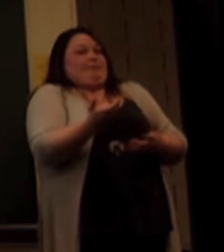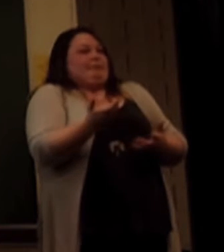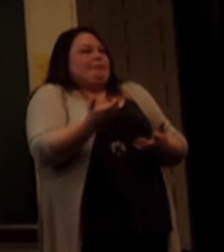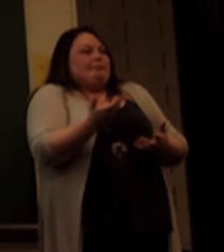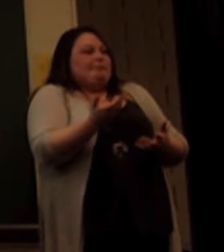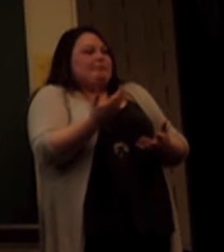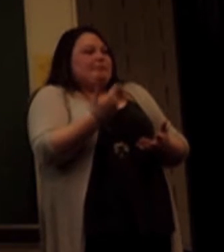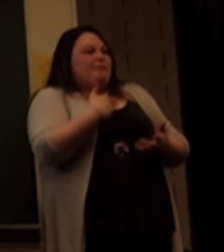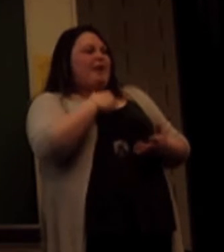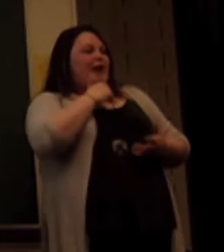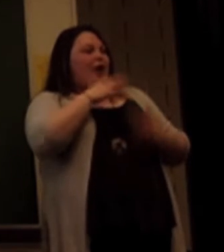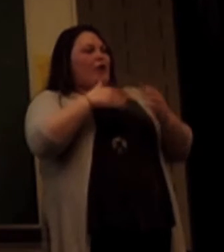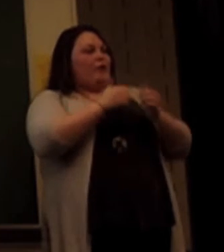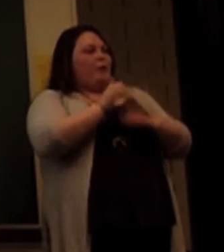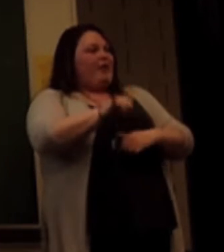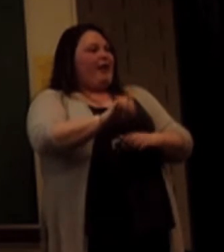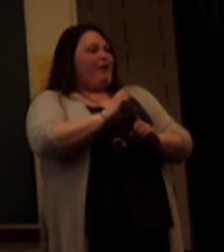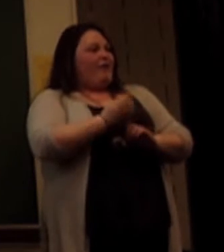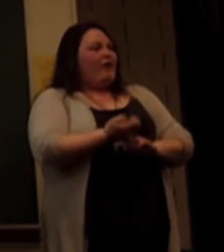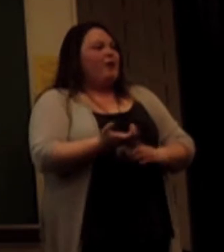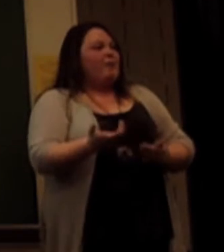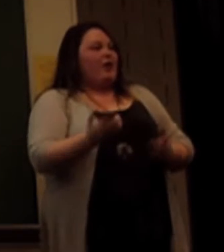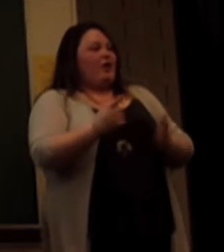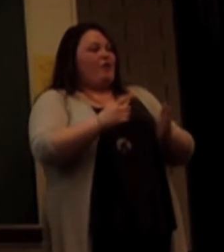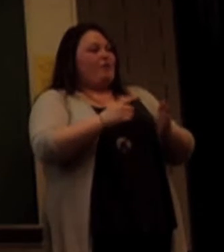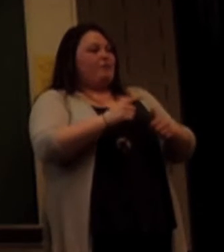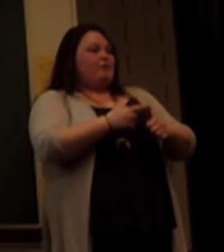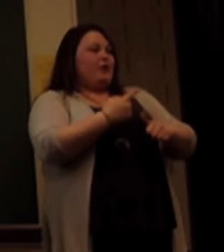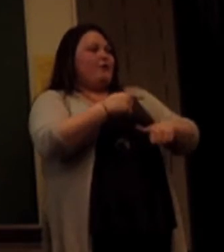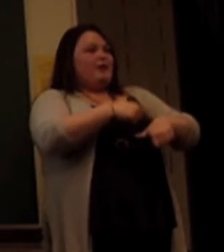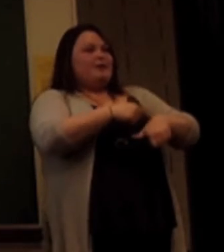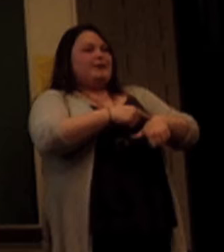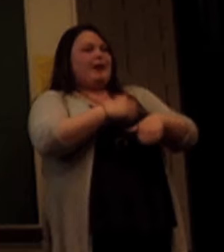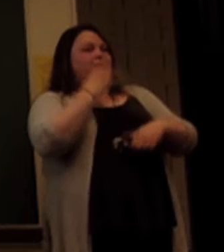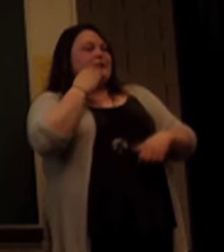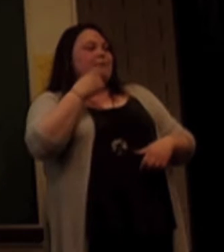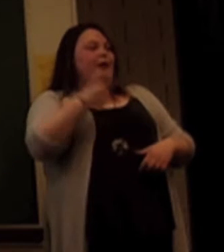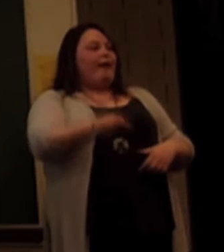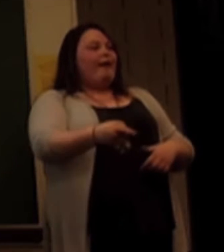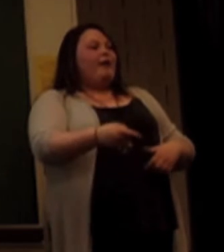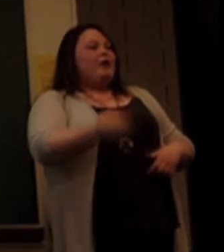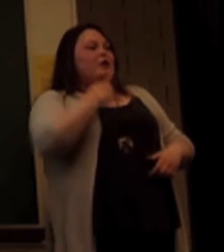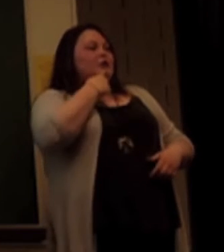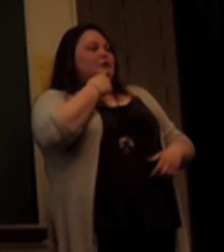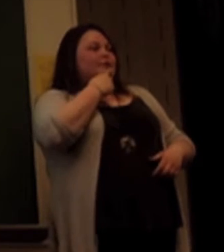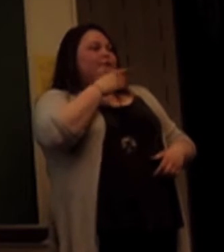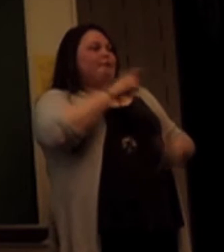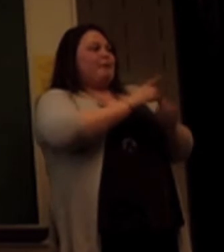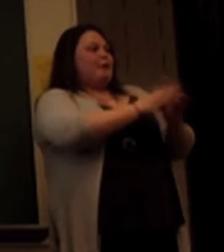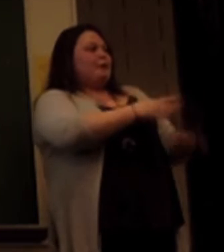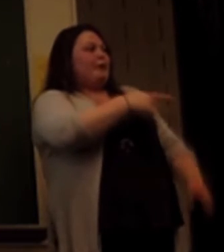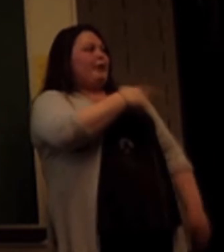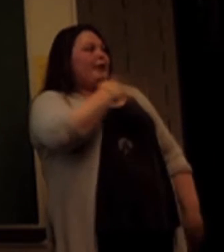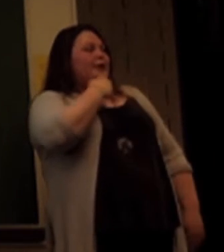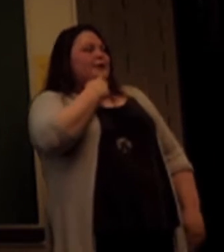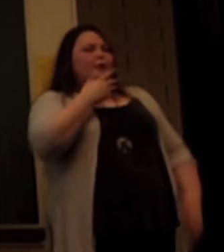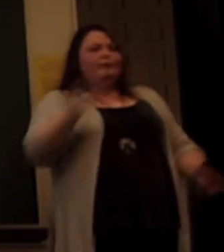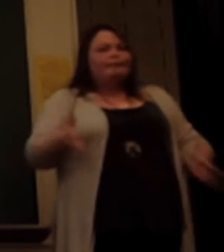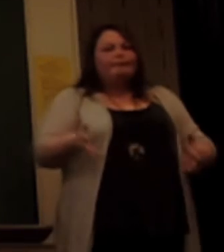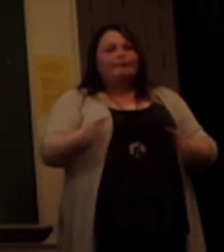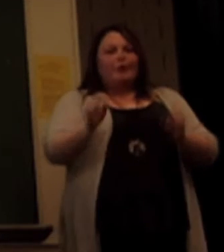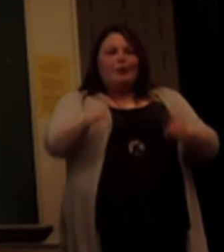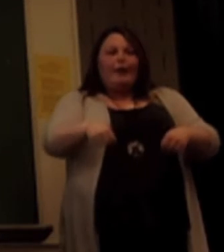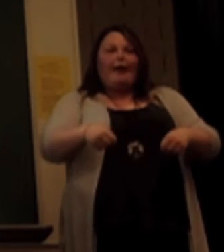to do it. And the consumer was like, it's kids. You're almost a kid yourself. Just do it. And I was up there for 5 minutes, and the person was